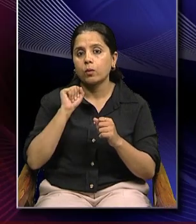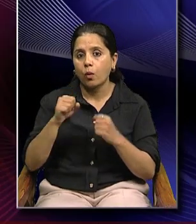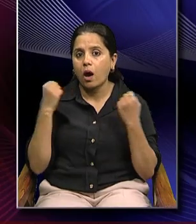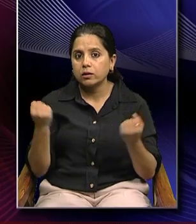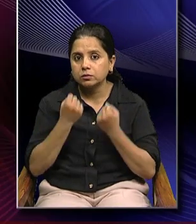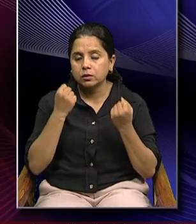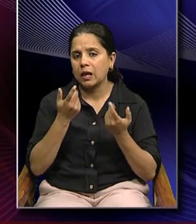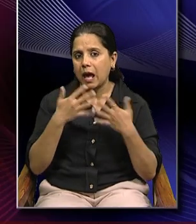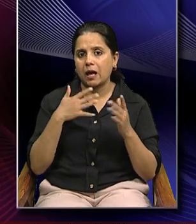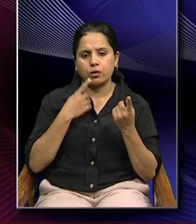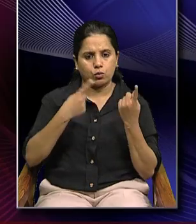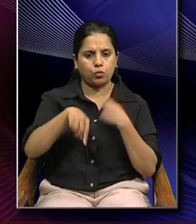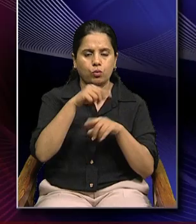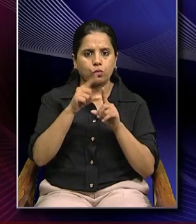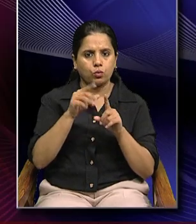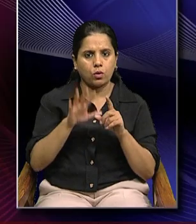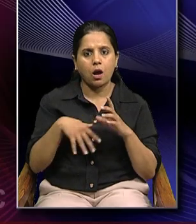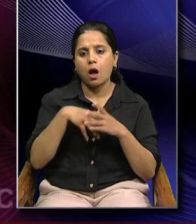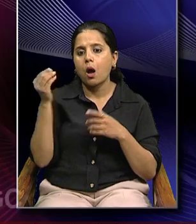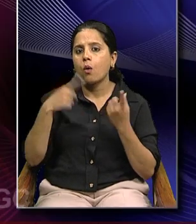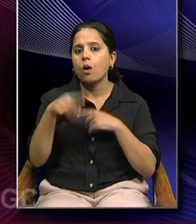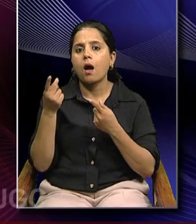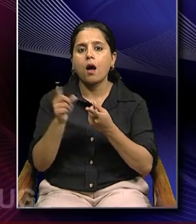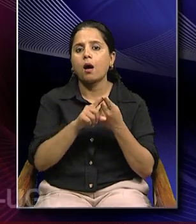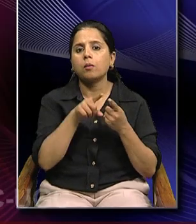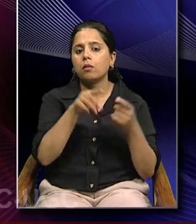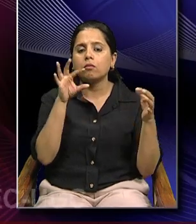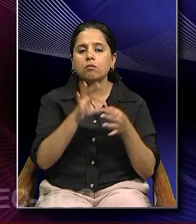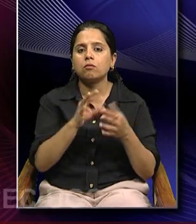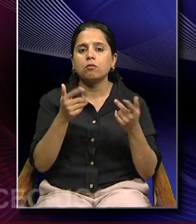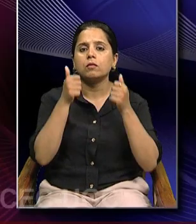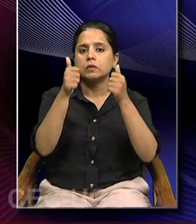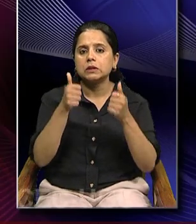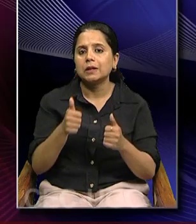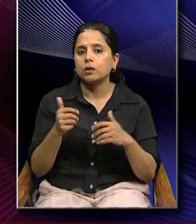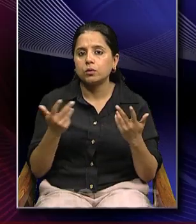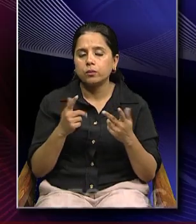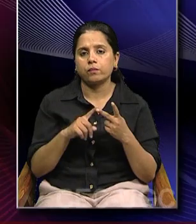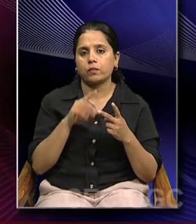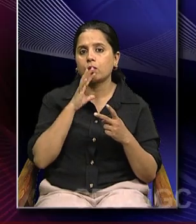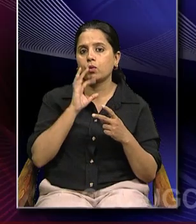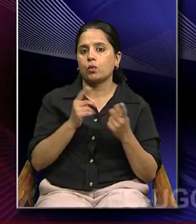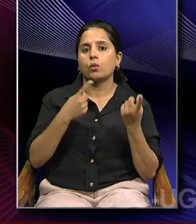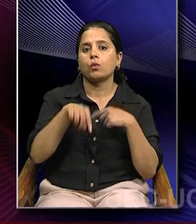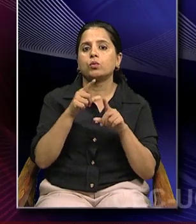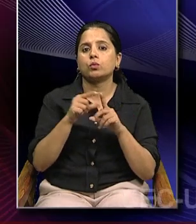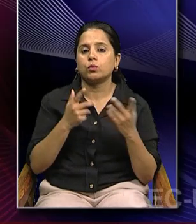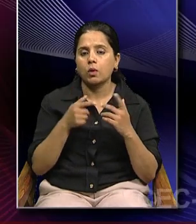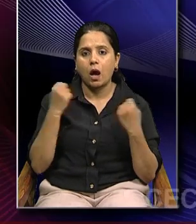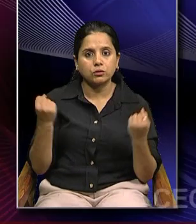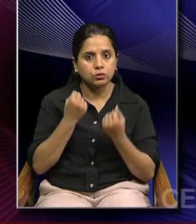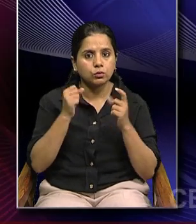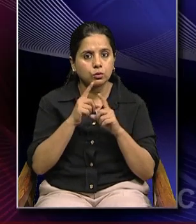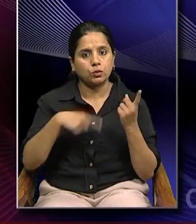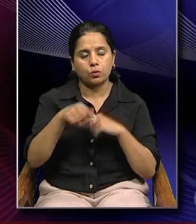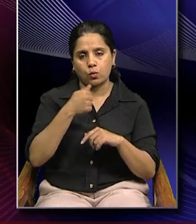So, whatever I am doing externally, what is happening to that, what is the outcome, what is the reaction to that action of